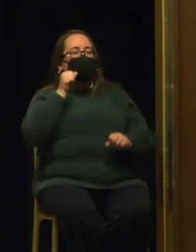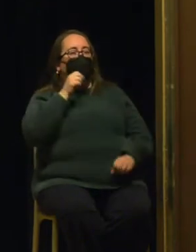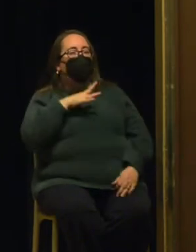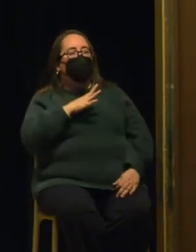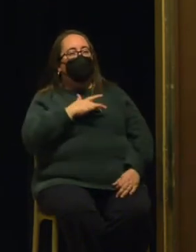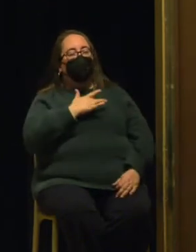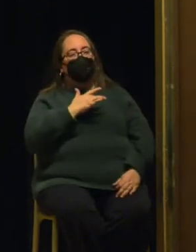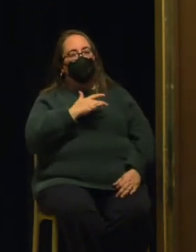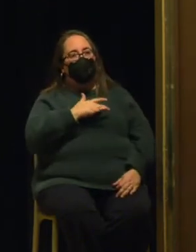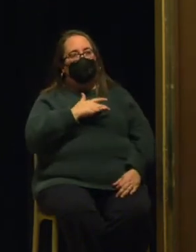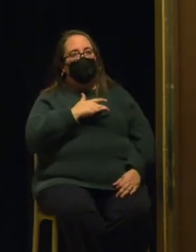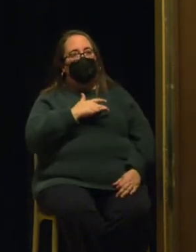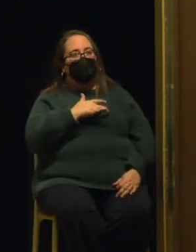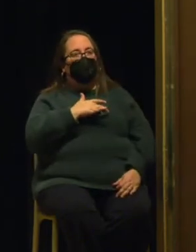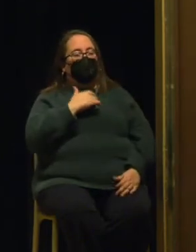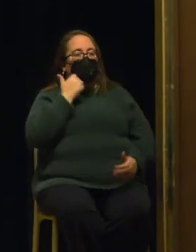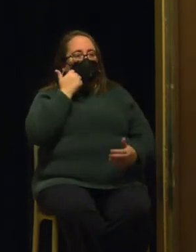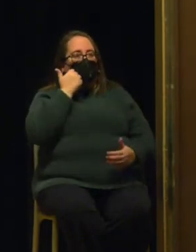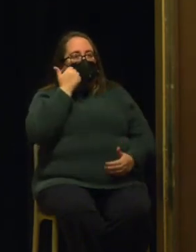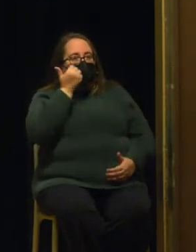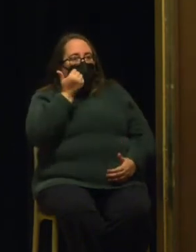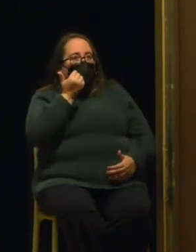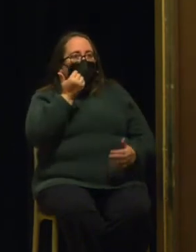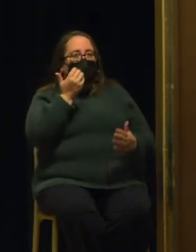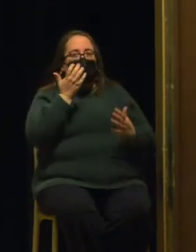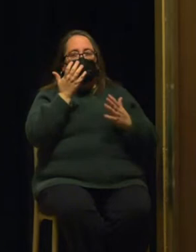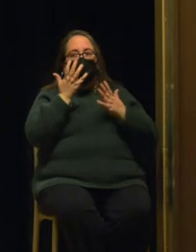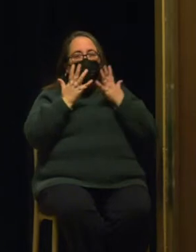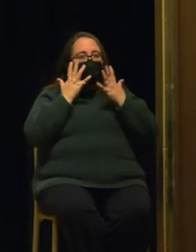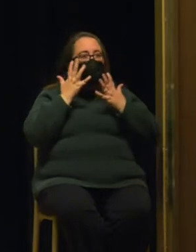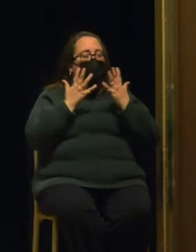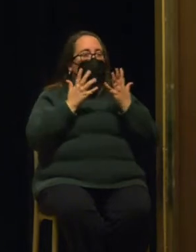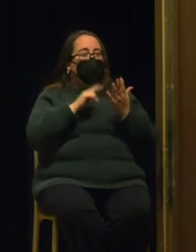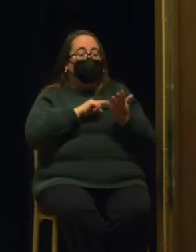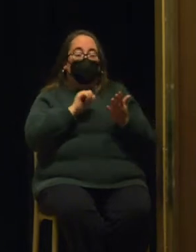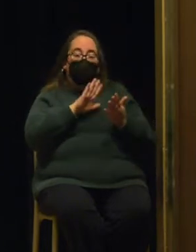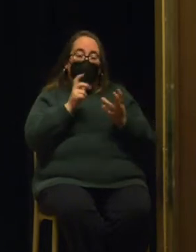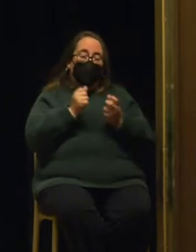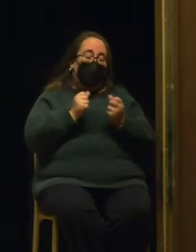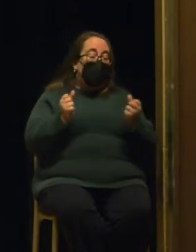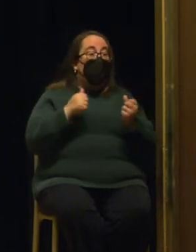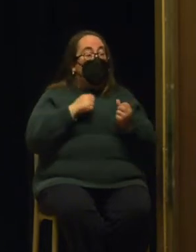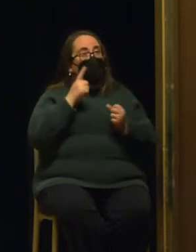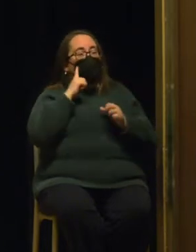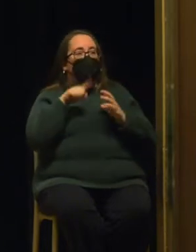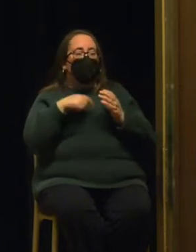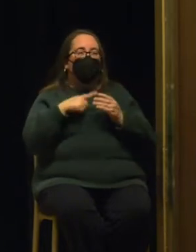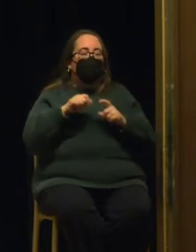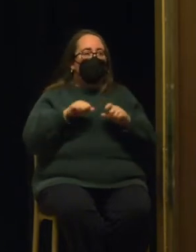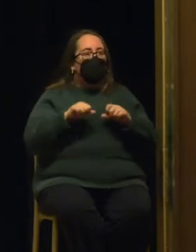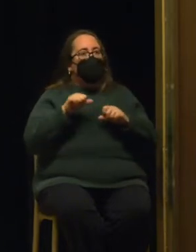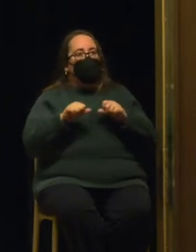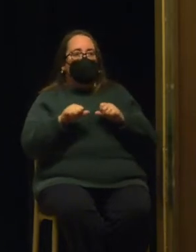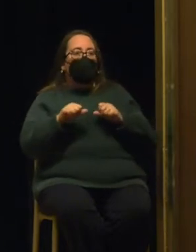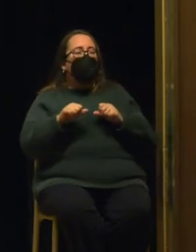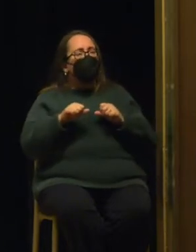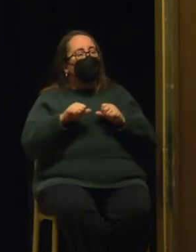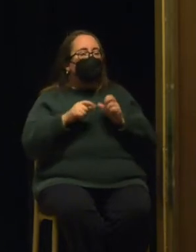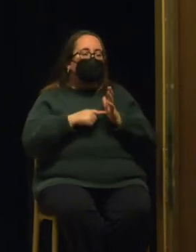feel ashamed or guilty? I mean, I never talked out loud about this. I've thought about it as different issues have come